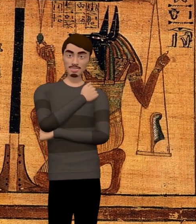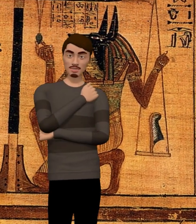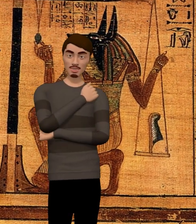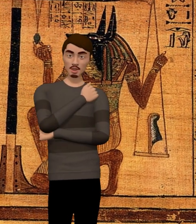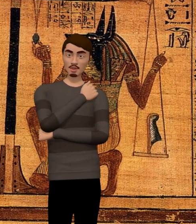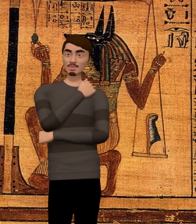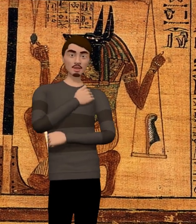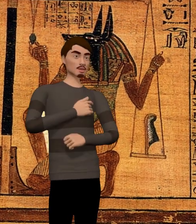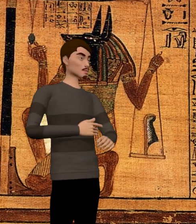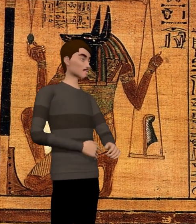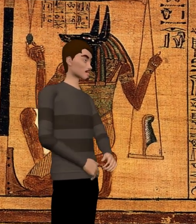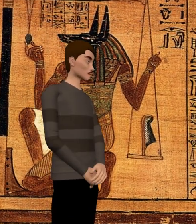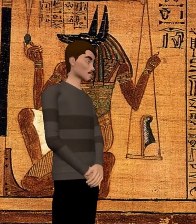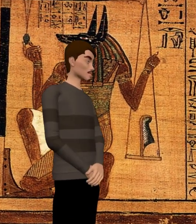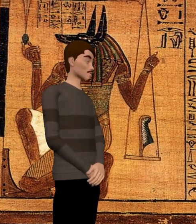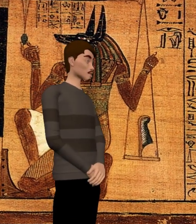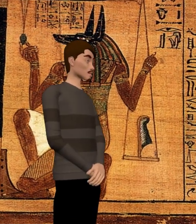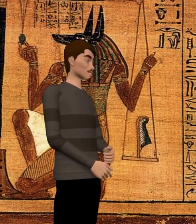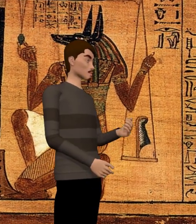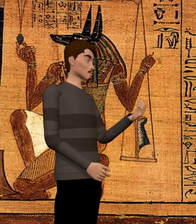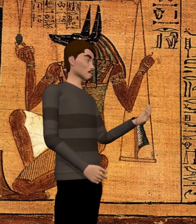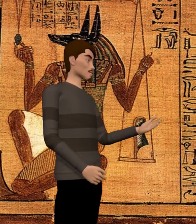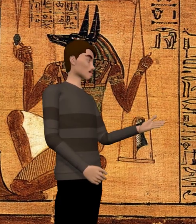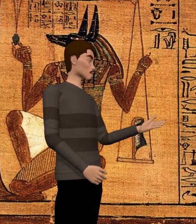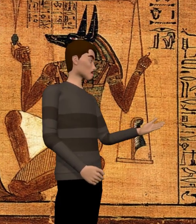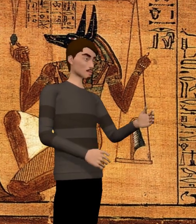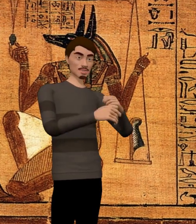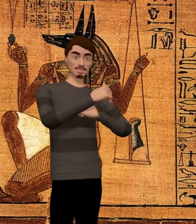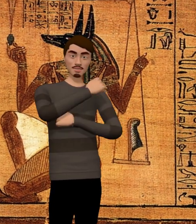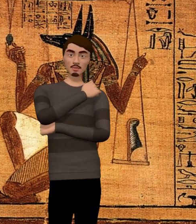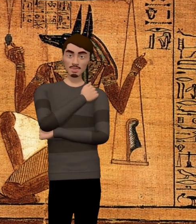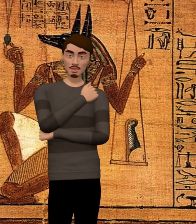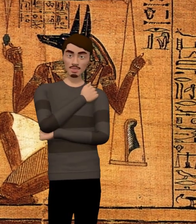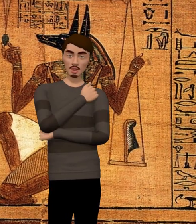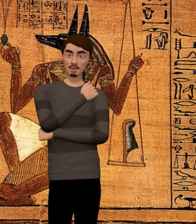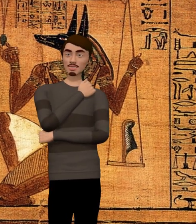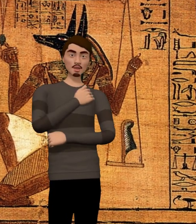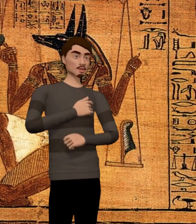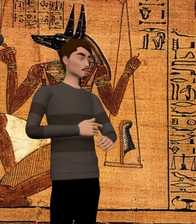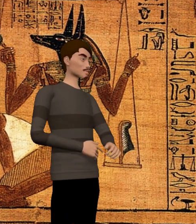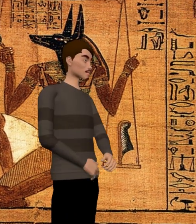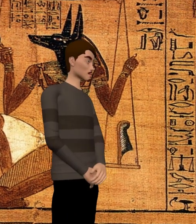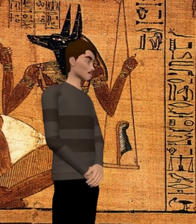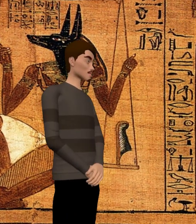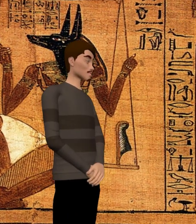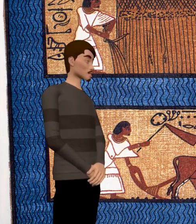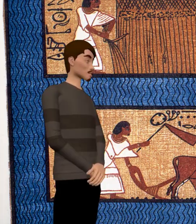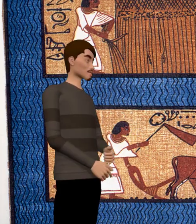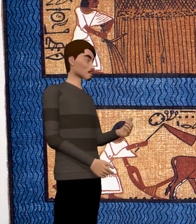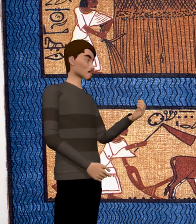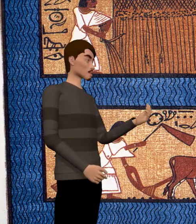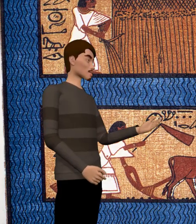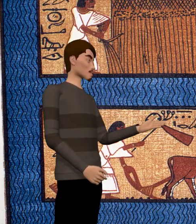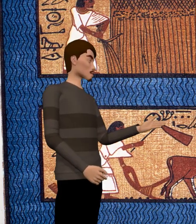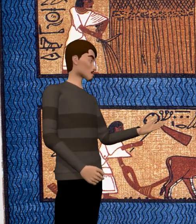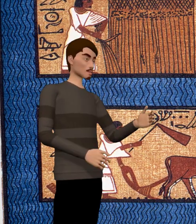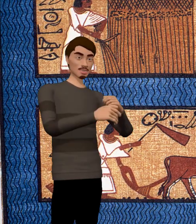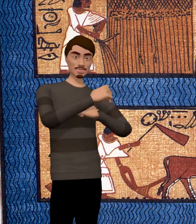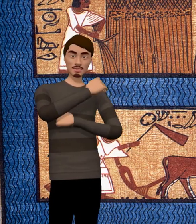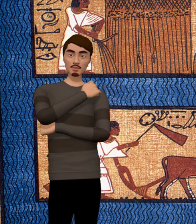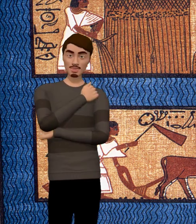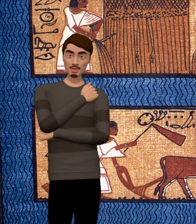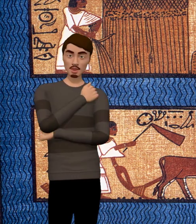sins prevailed over justice, the monster Ram devoured the deceased and annihilated him definitively. If, on